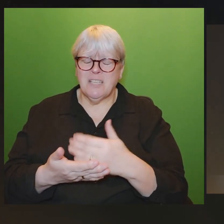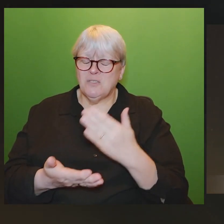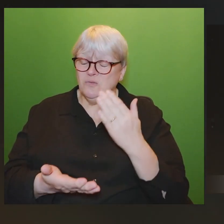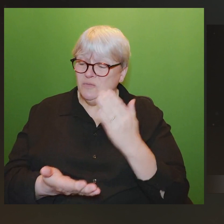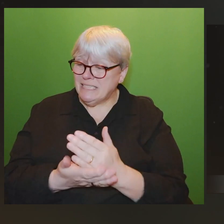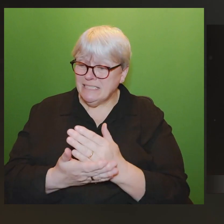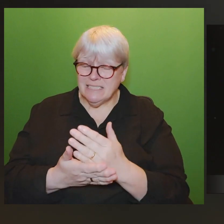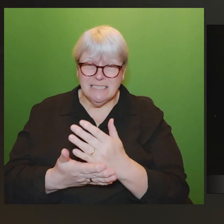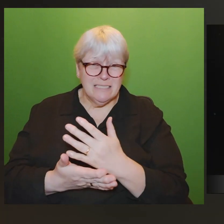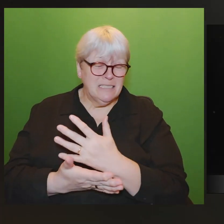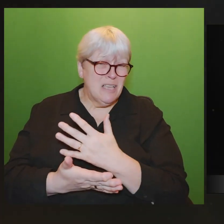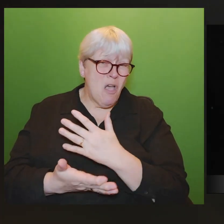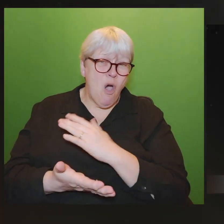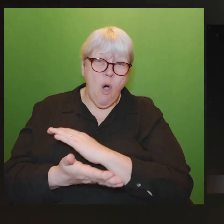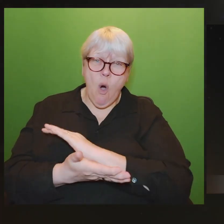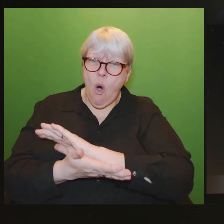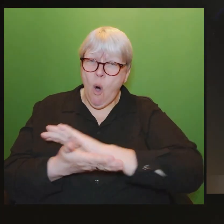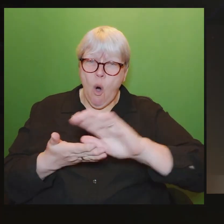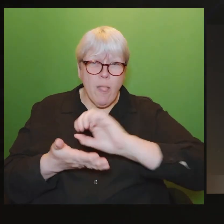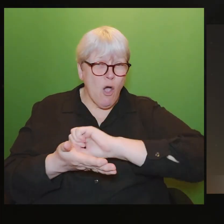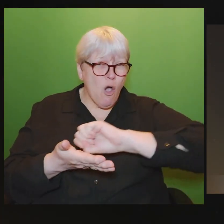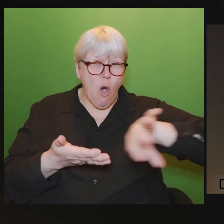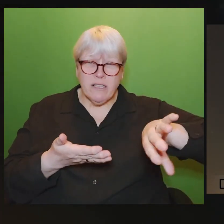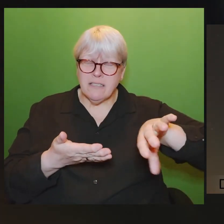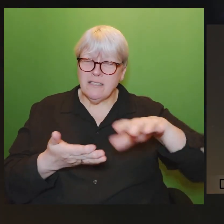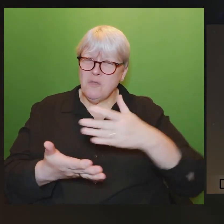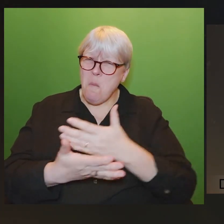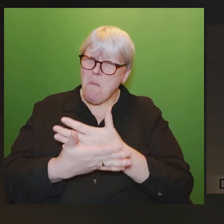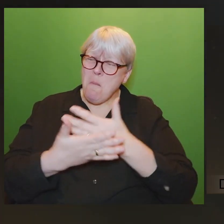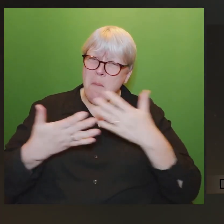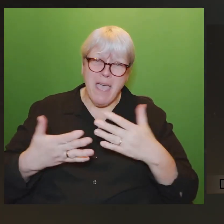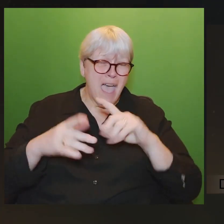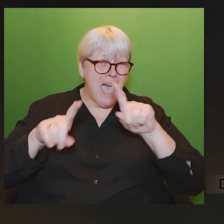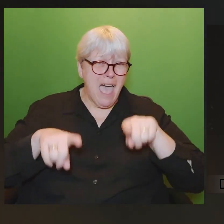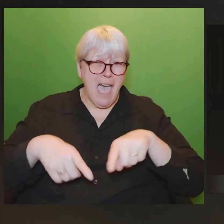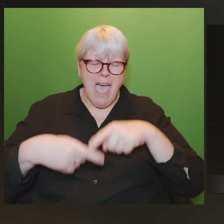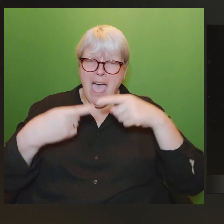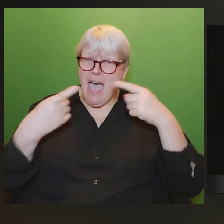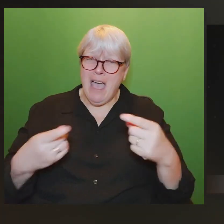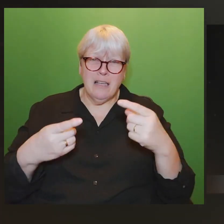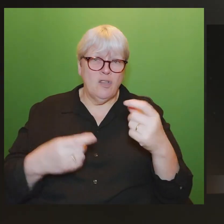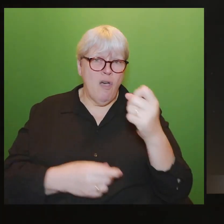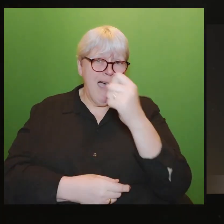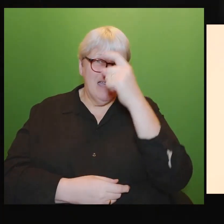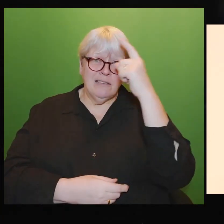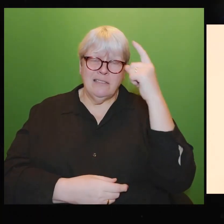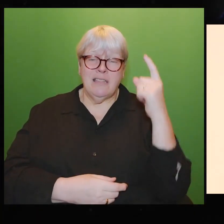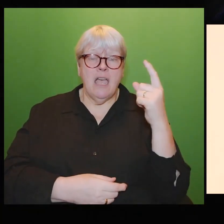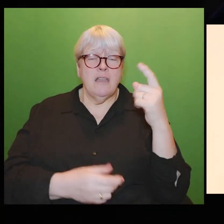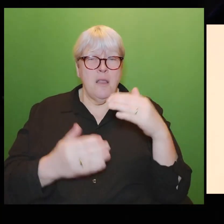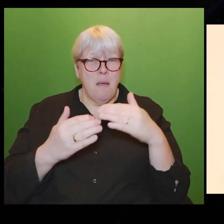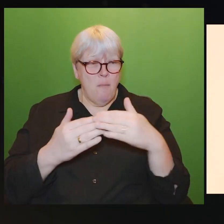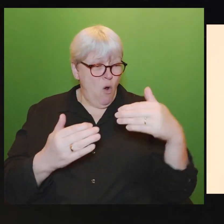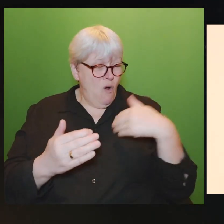congregation, including Debbie Taylor. Debbie showed me some Jewish candlesticks known as menorahs that